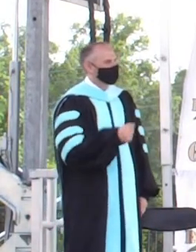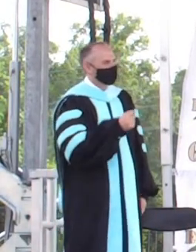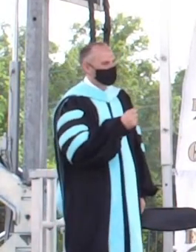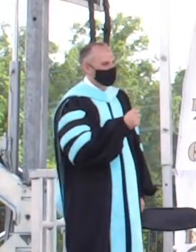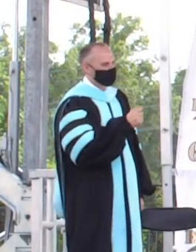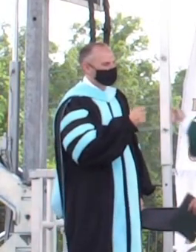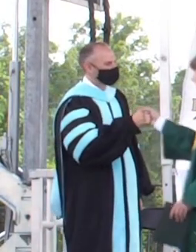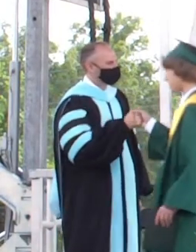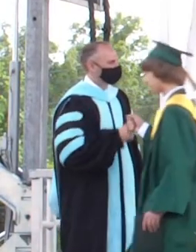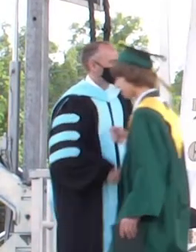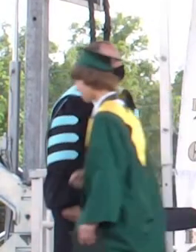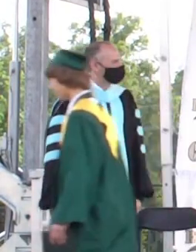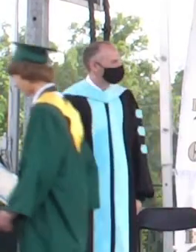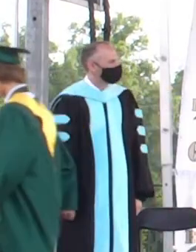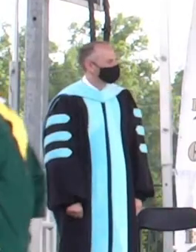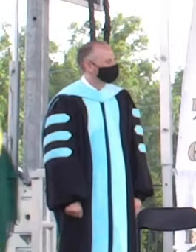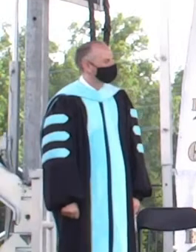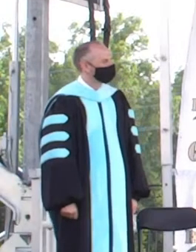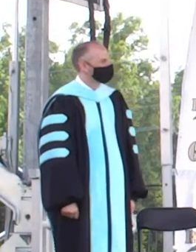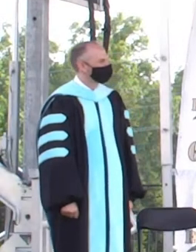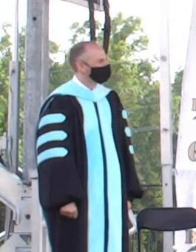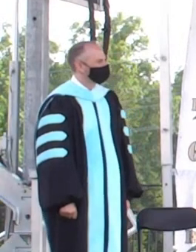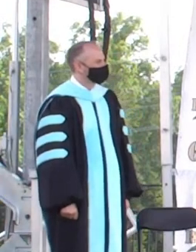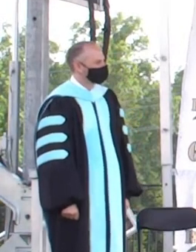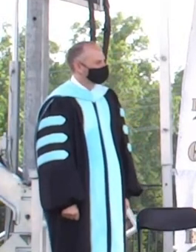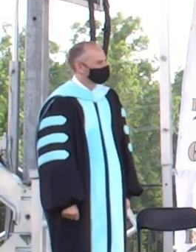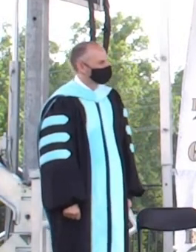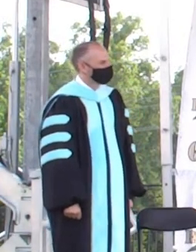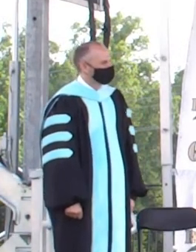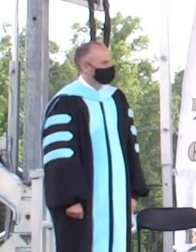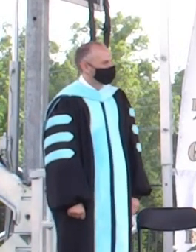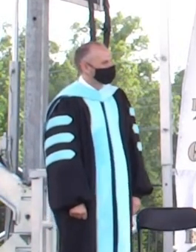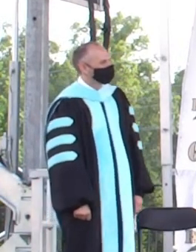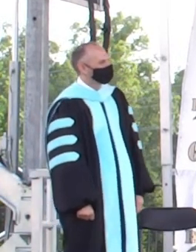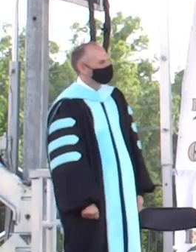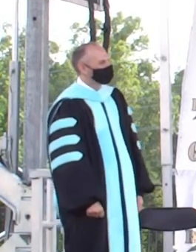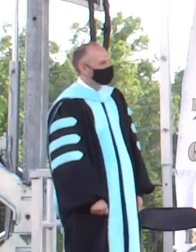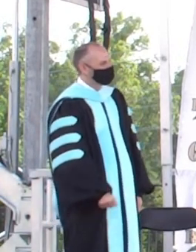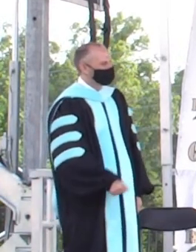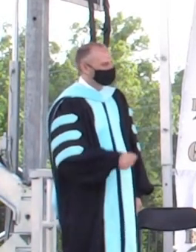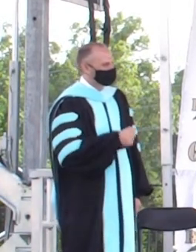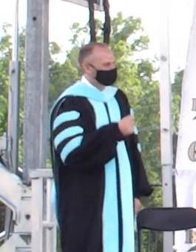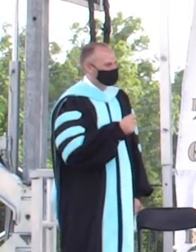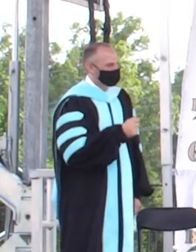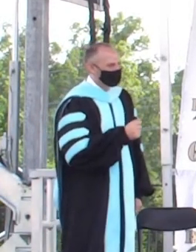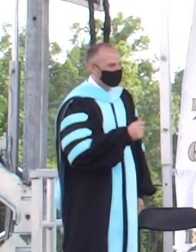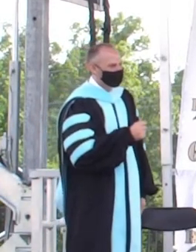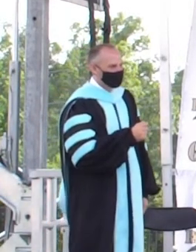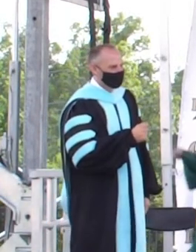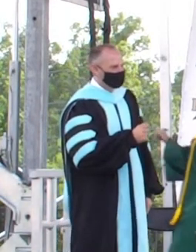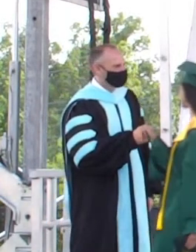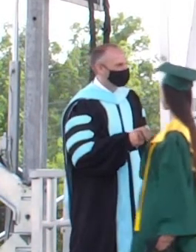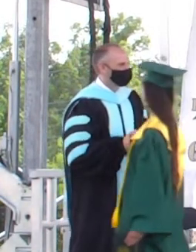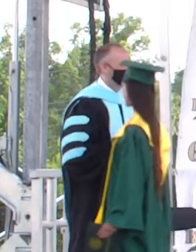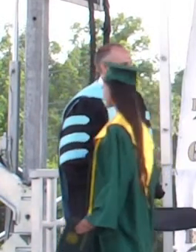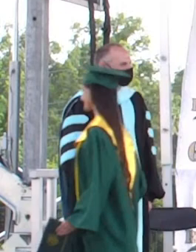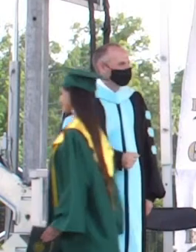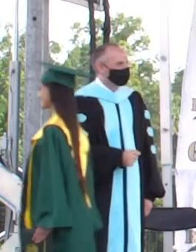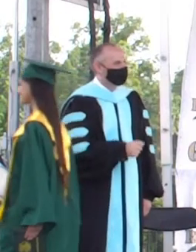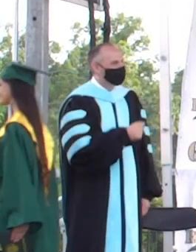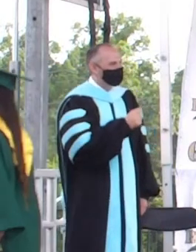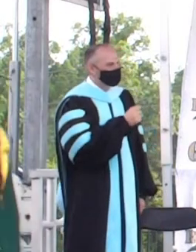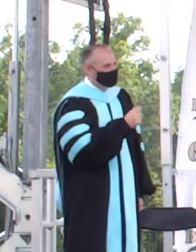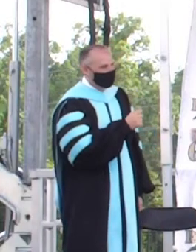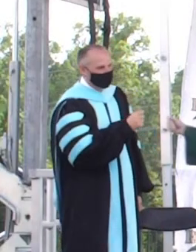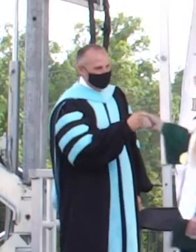Grace Postiglione. Kirsten Alexis Roberts, honor graduate, center graduate. Sarah Jane